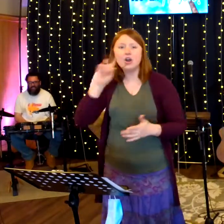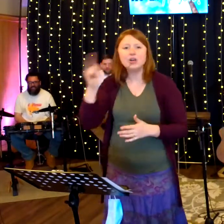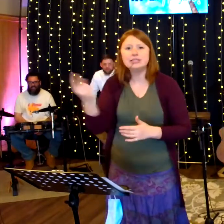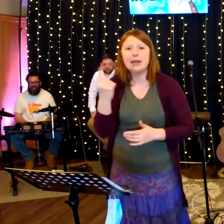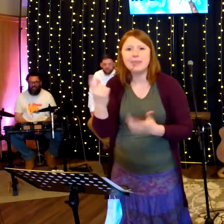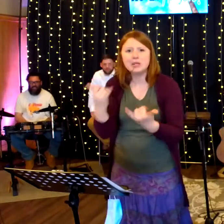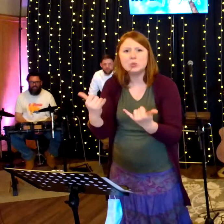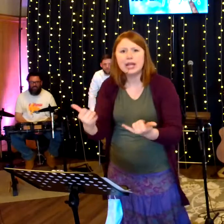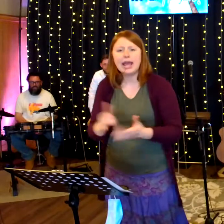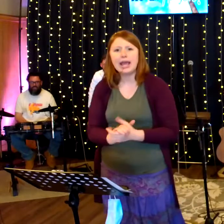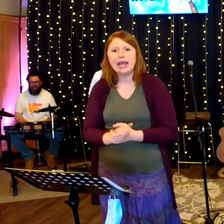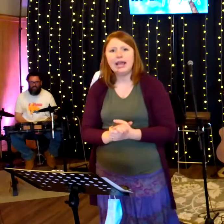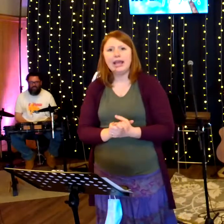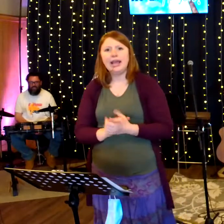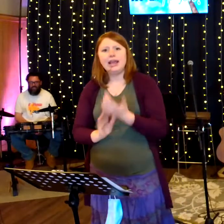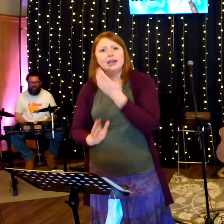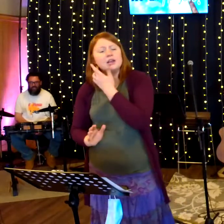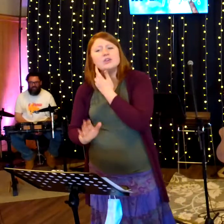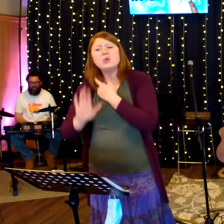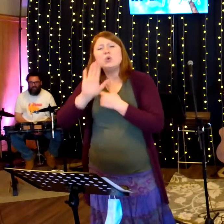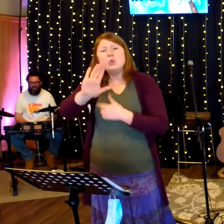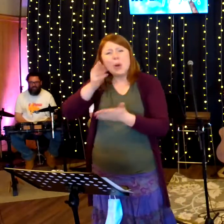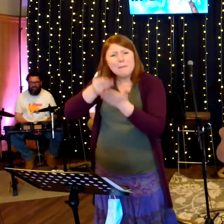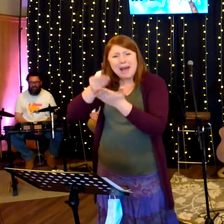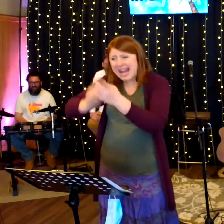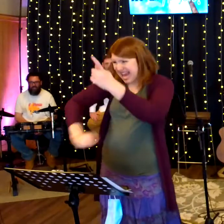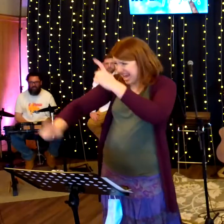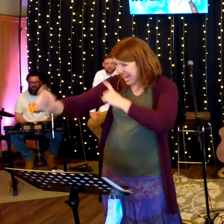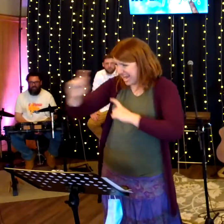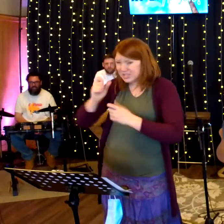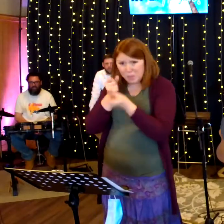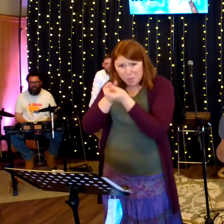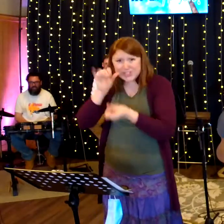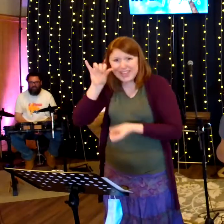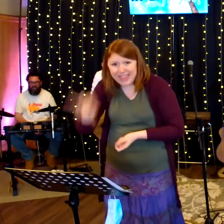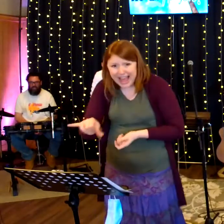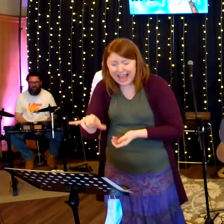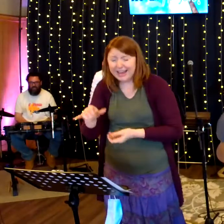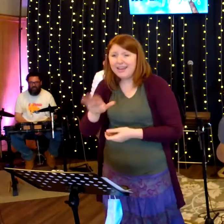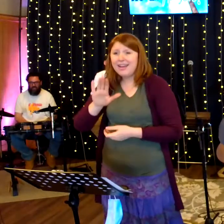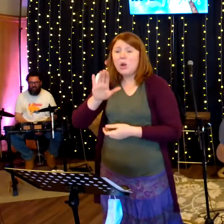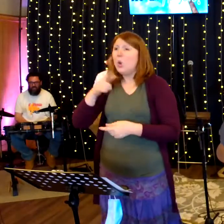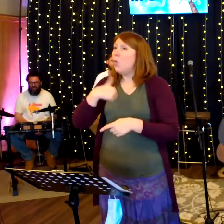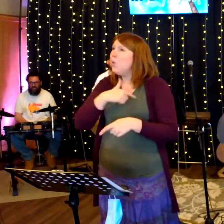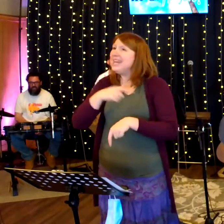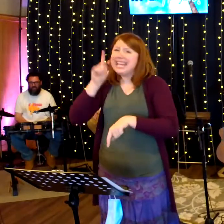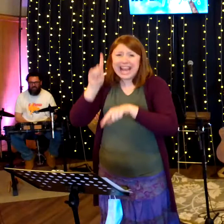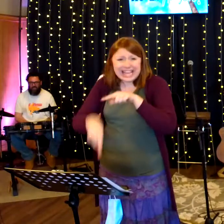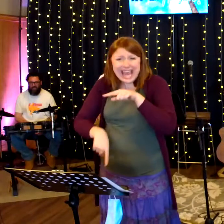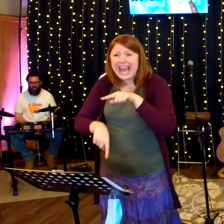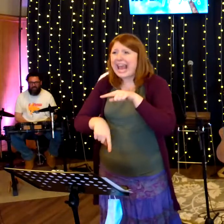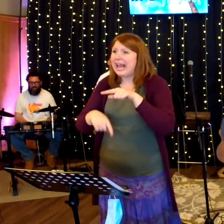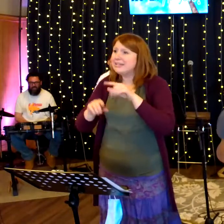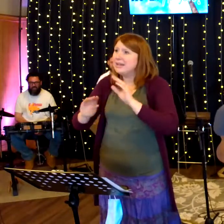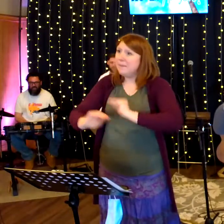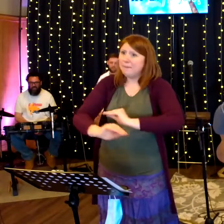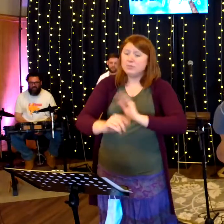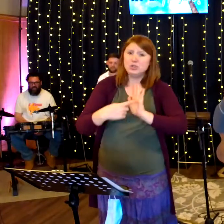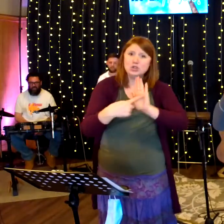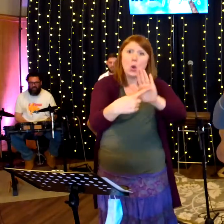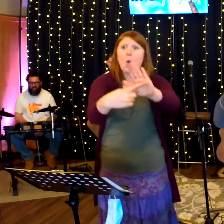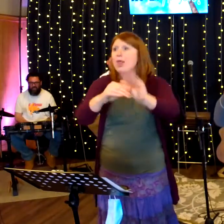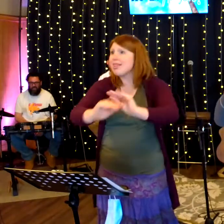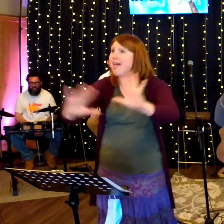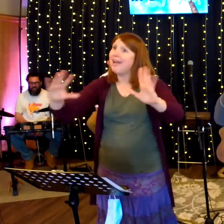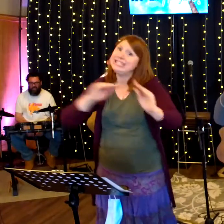the Word of God today. So your offering support that. We can't, this church can't do that. We can't be the light to the world